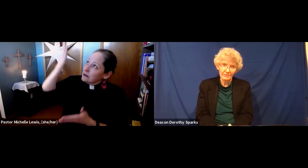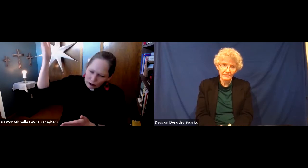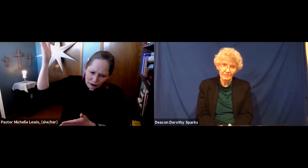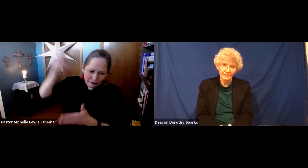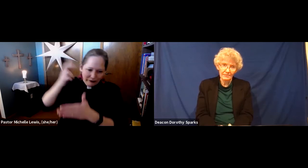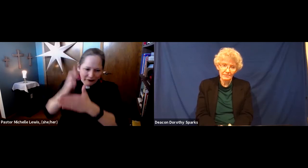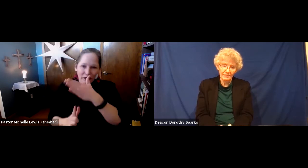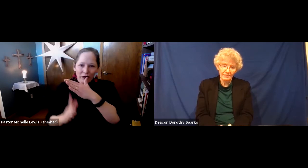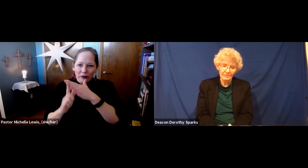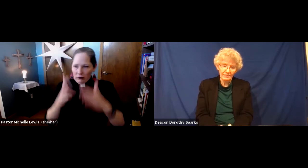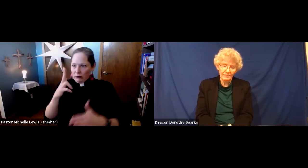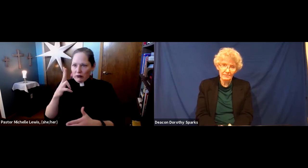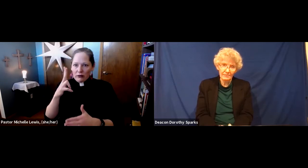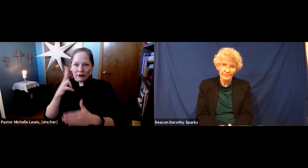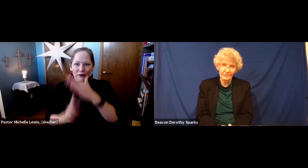Blessed